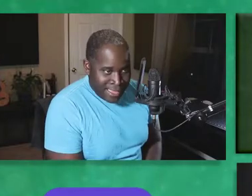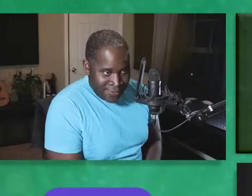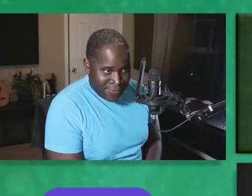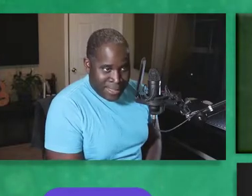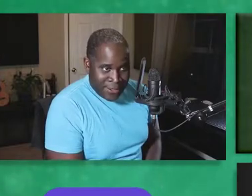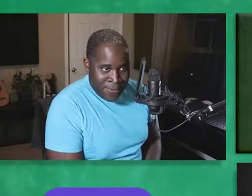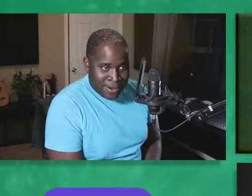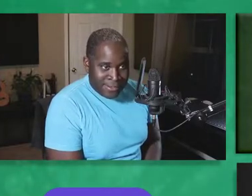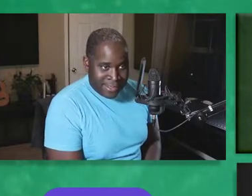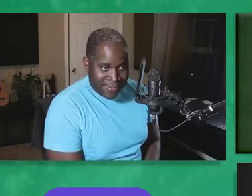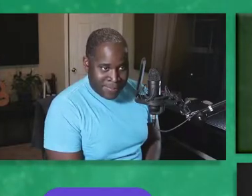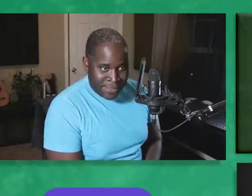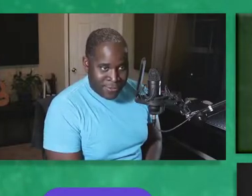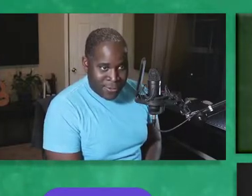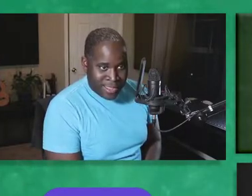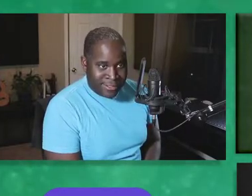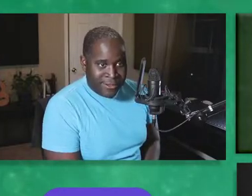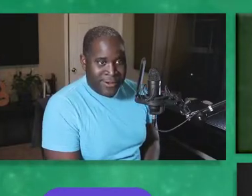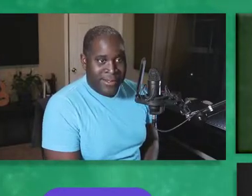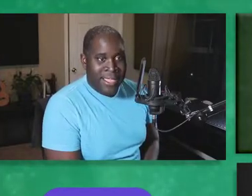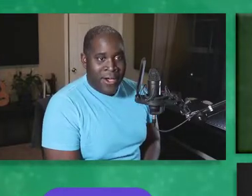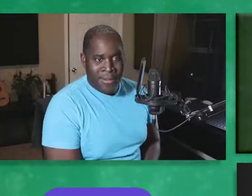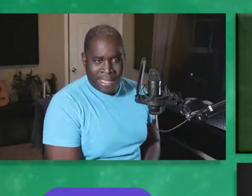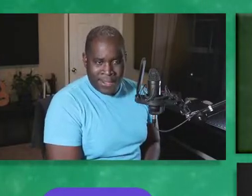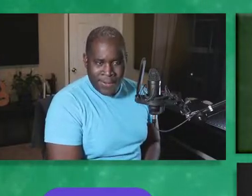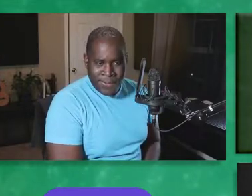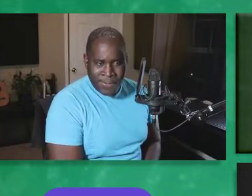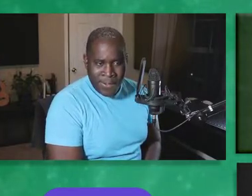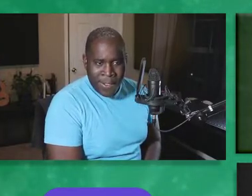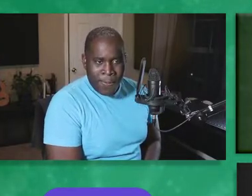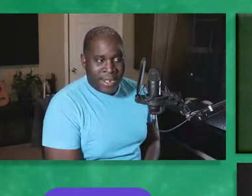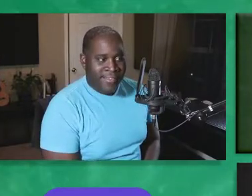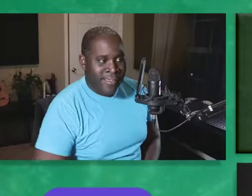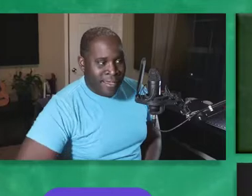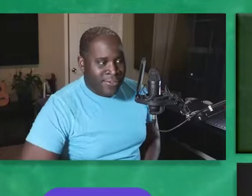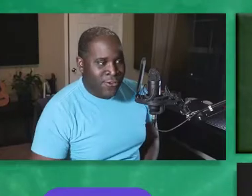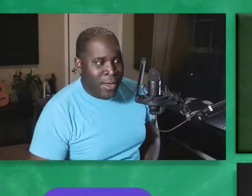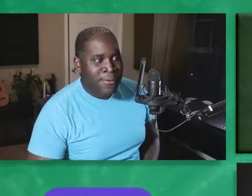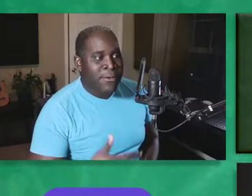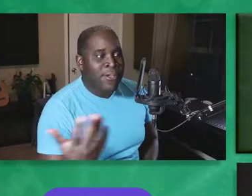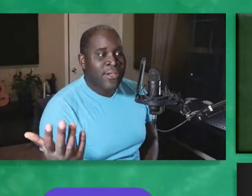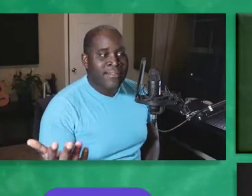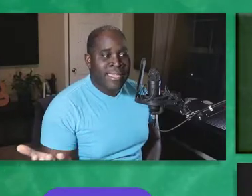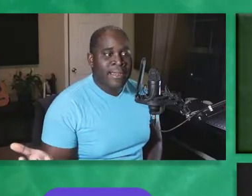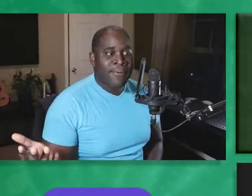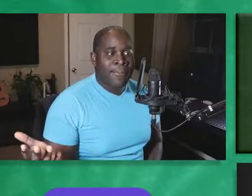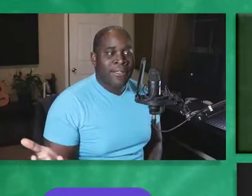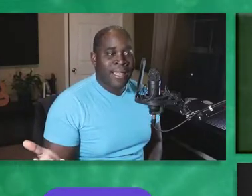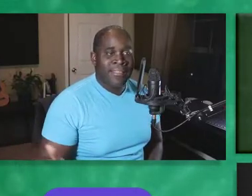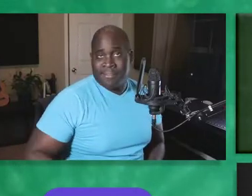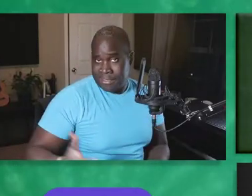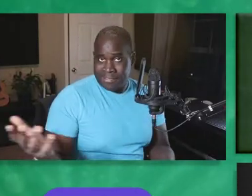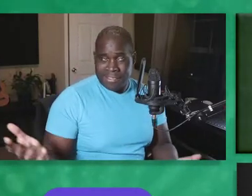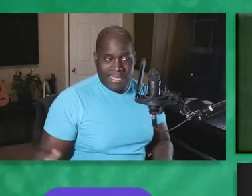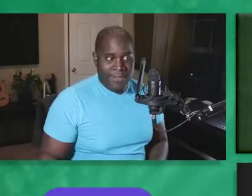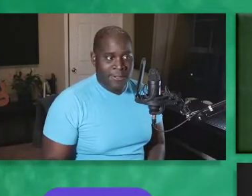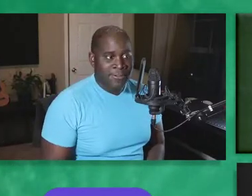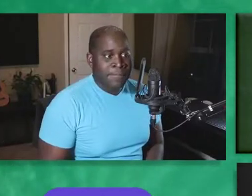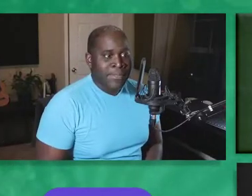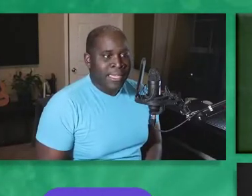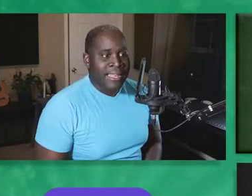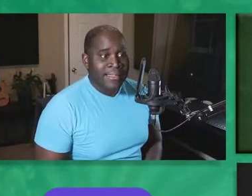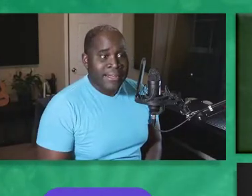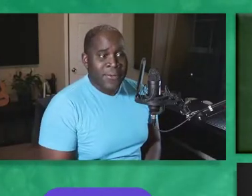learned some science from my coworkers that I've been trying to learn on my own. When I saw the show, I really wish I had taken a proper class in sign